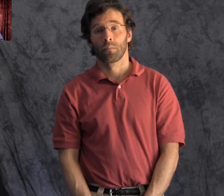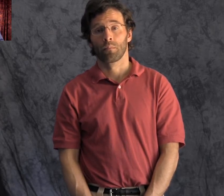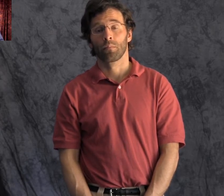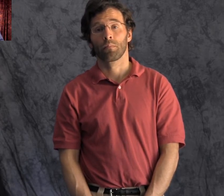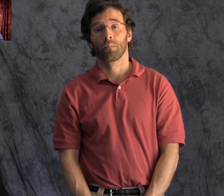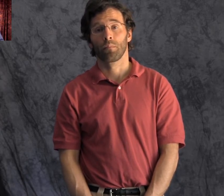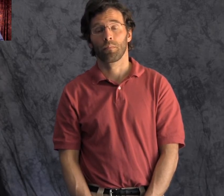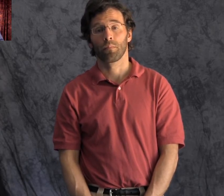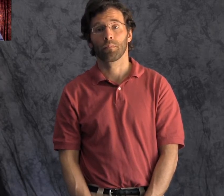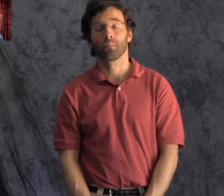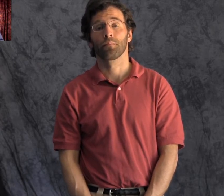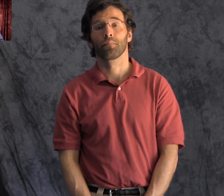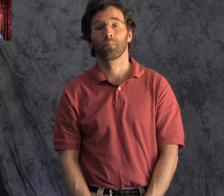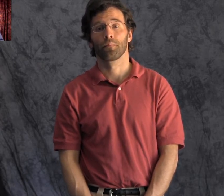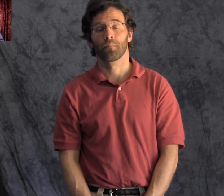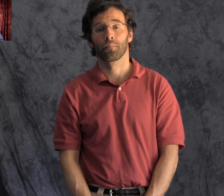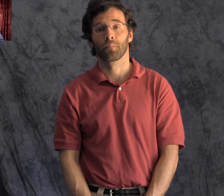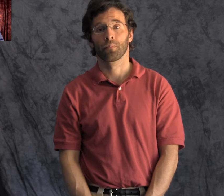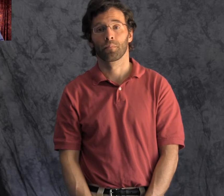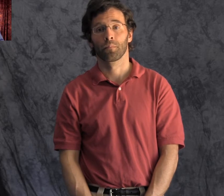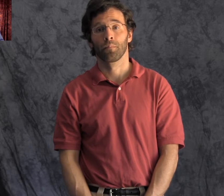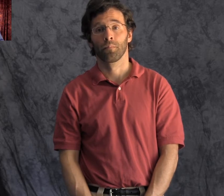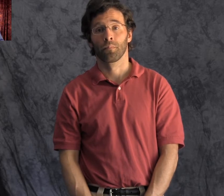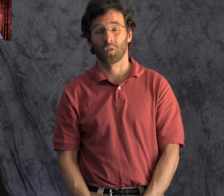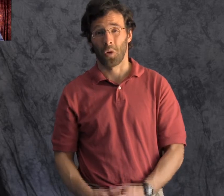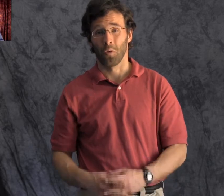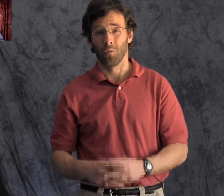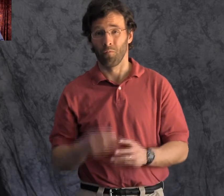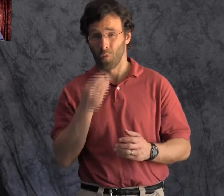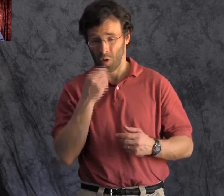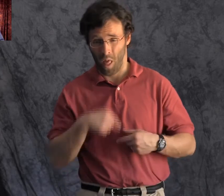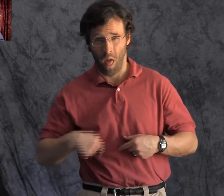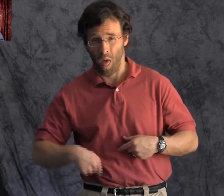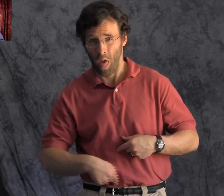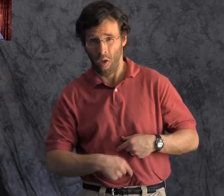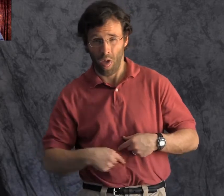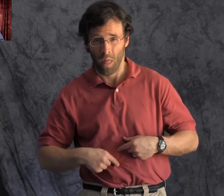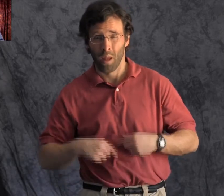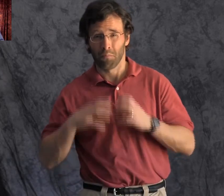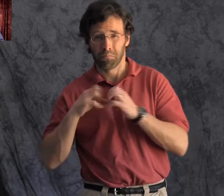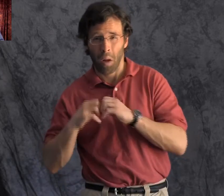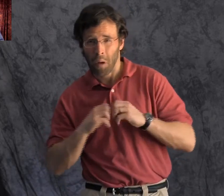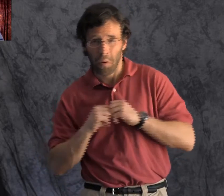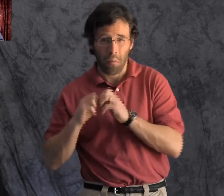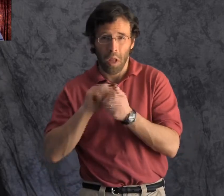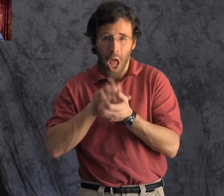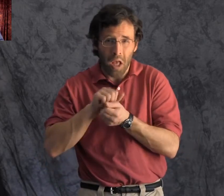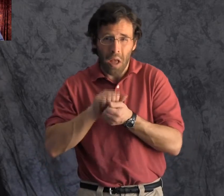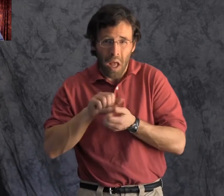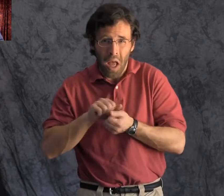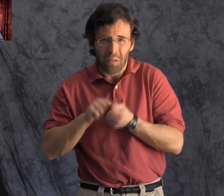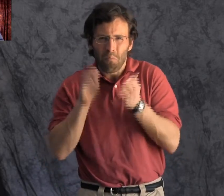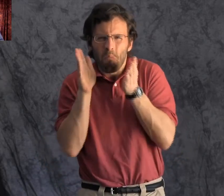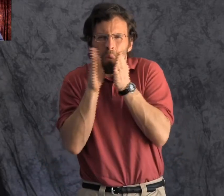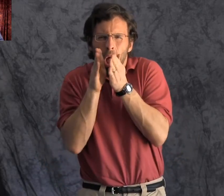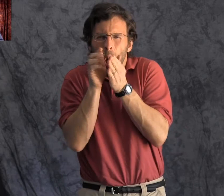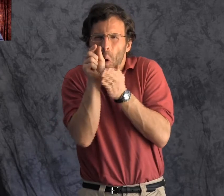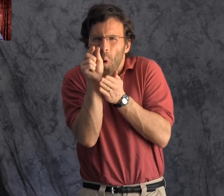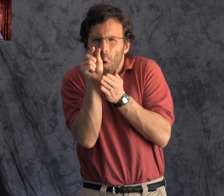would simply pass through your digestive system and out of your body. Absorption technically is going to involve moving the products of